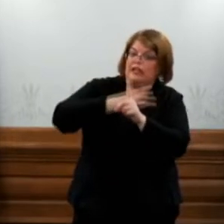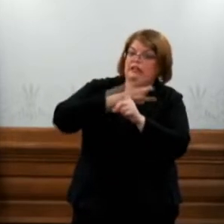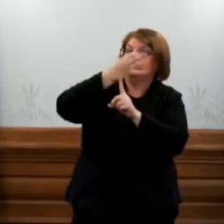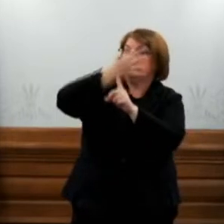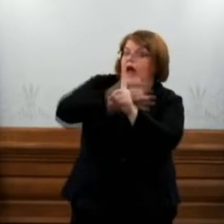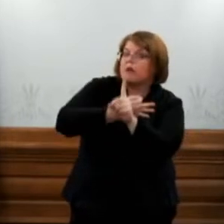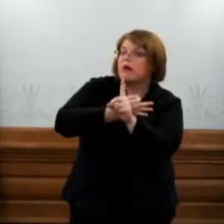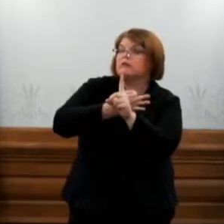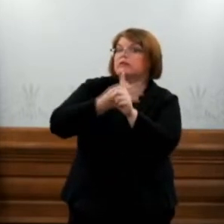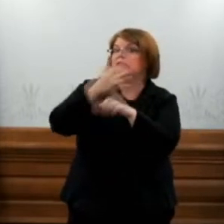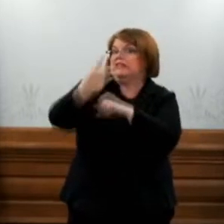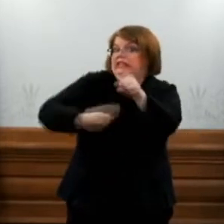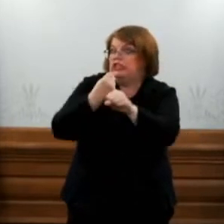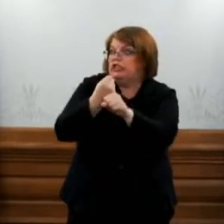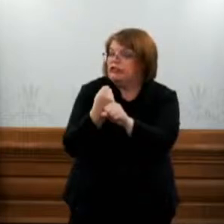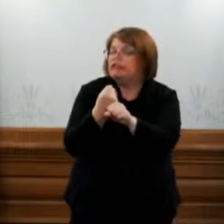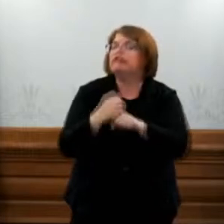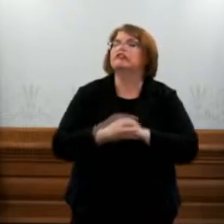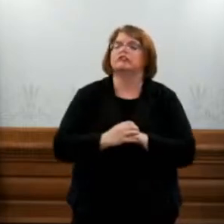get more